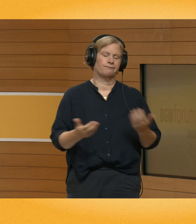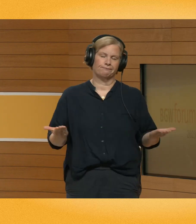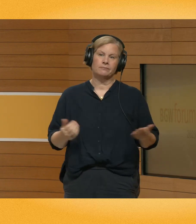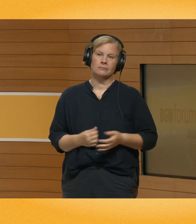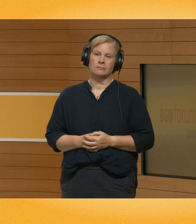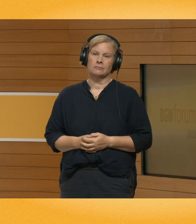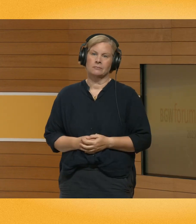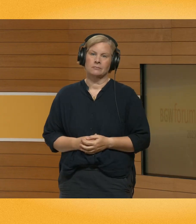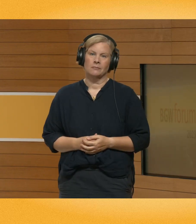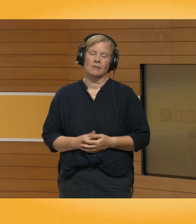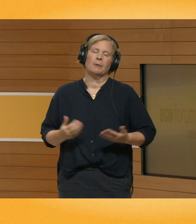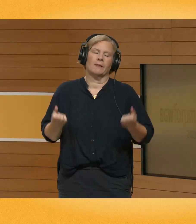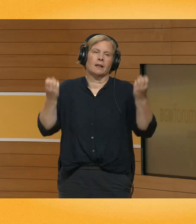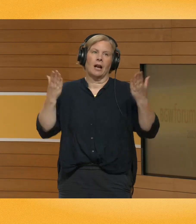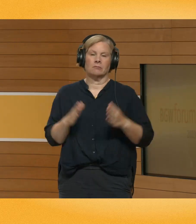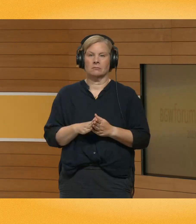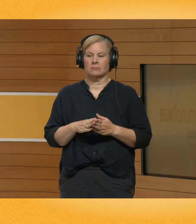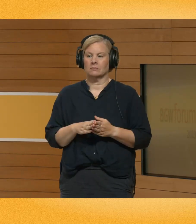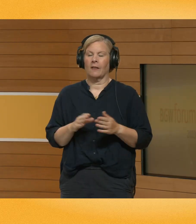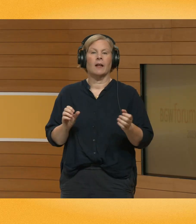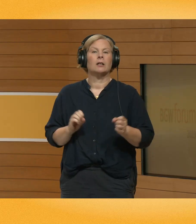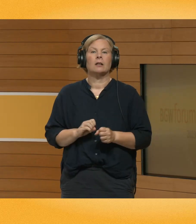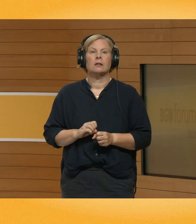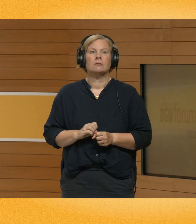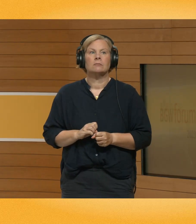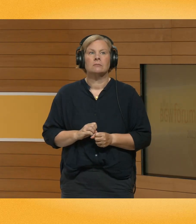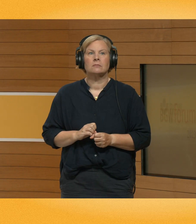excuse for the things we didn't achieve so far.